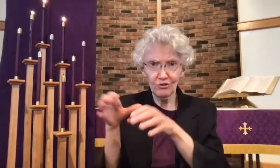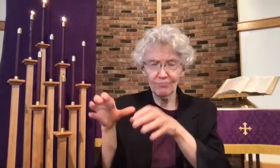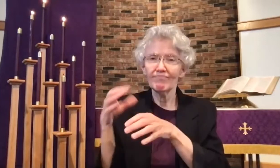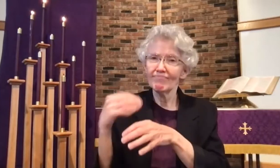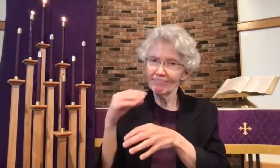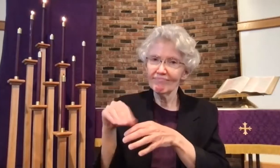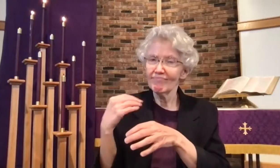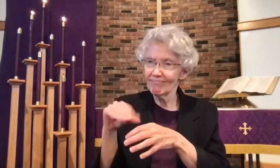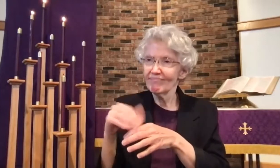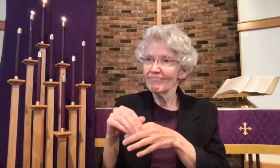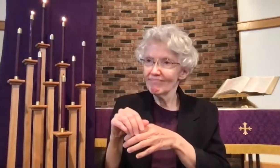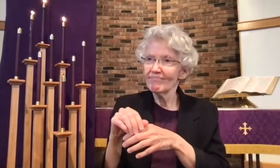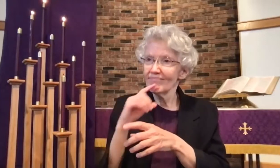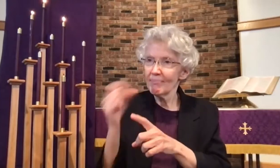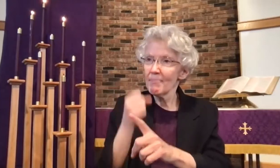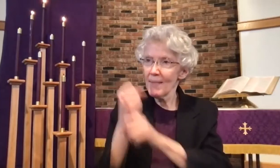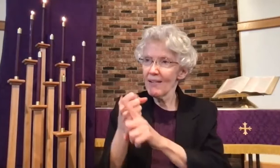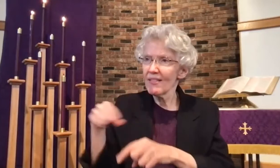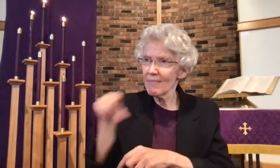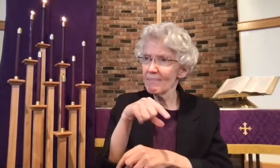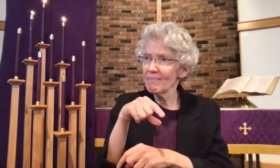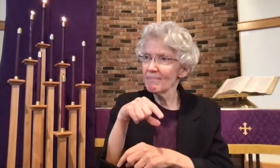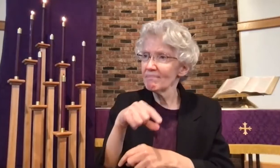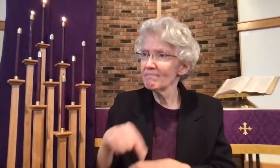by hands-on or taking action.